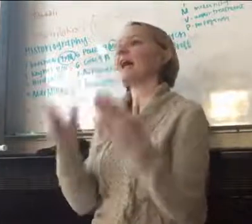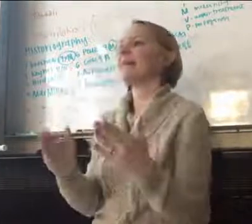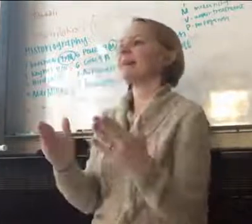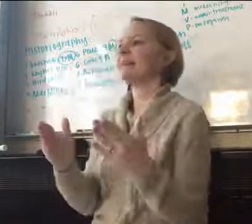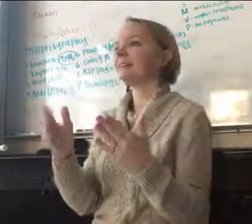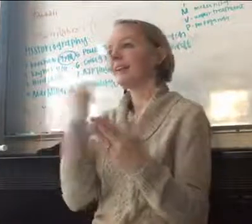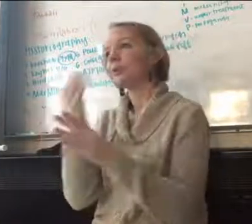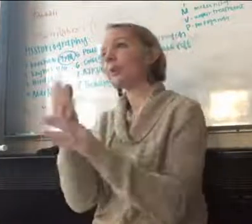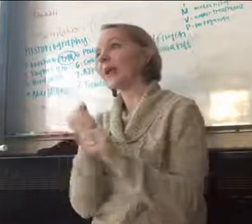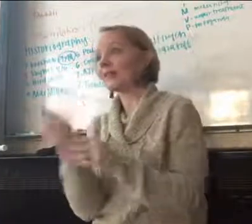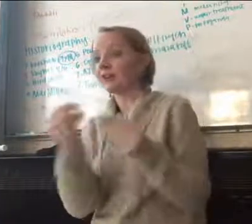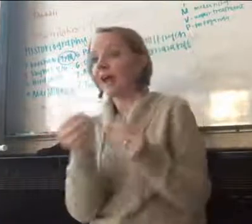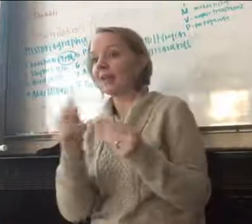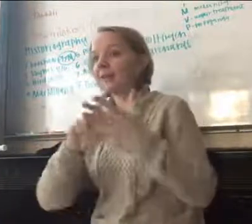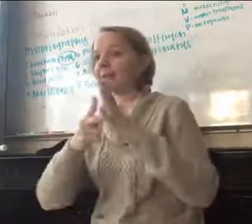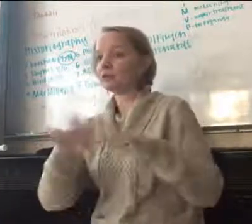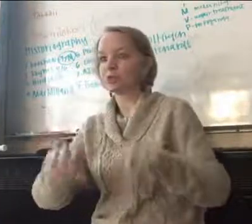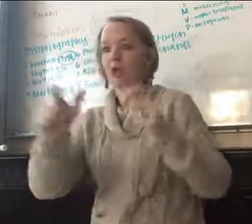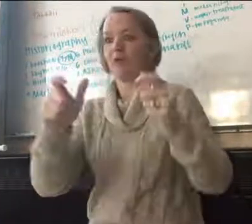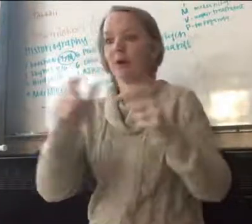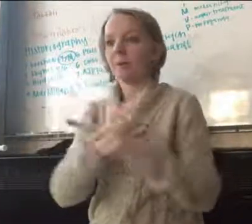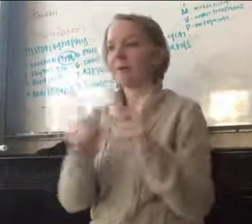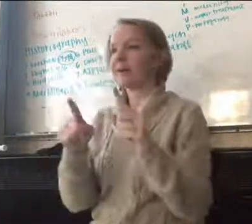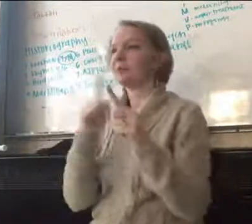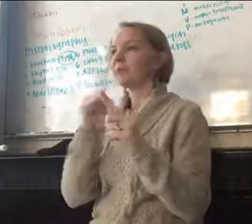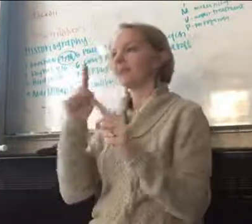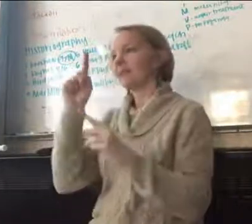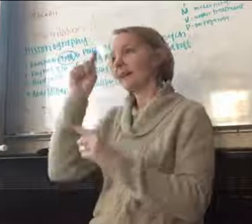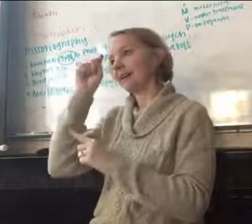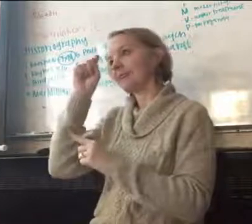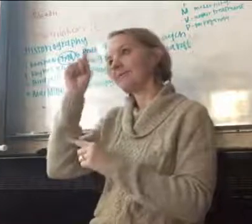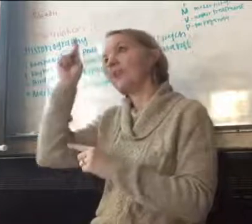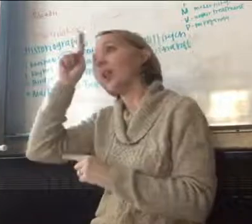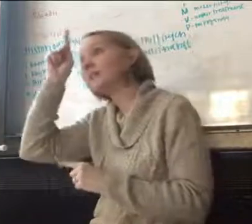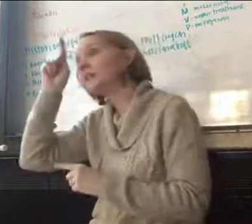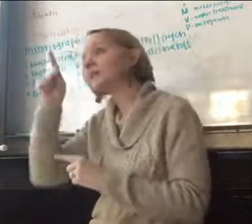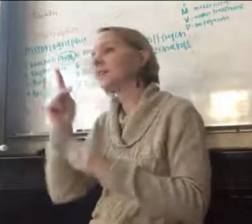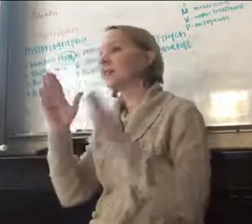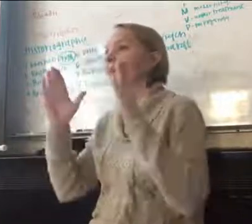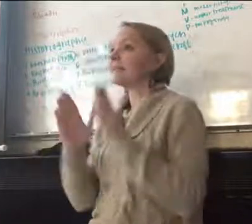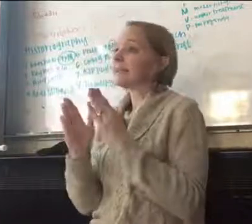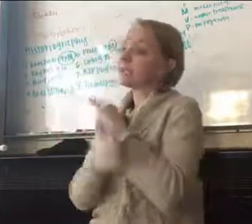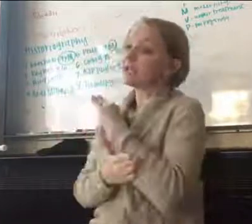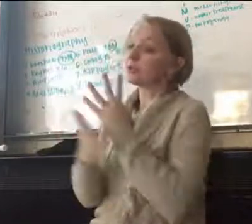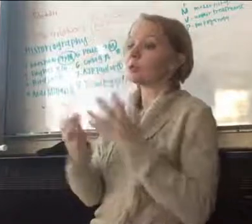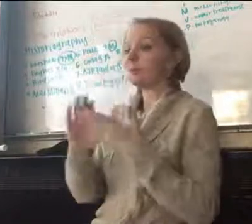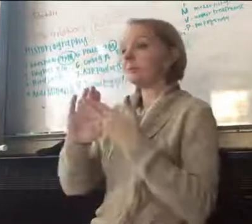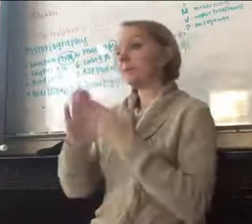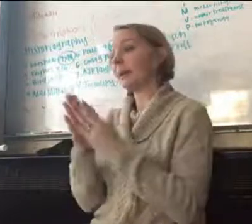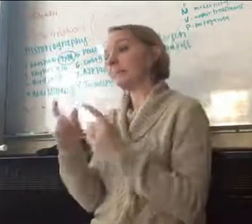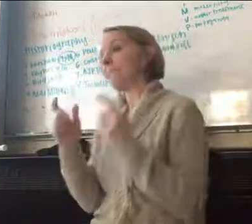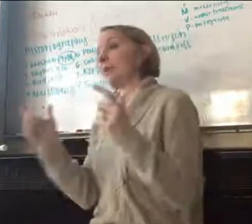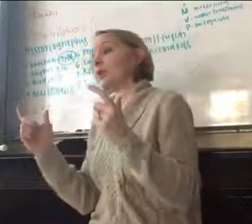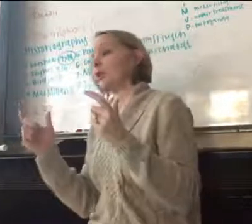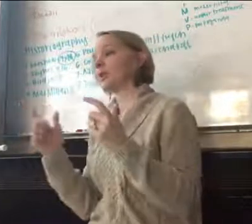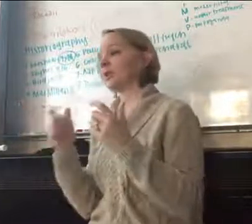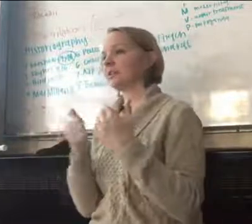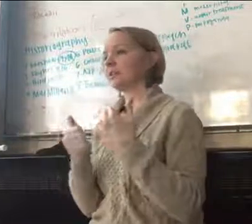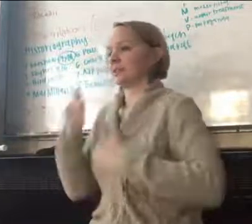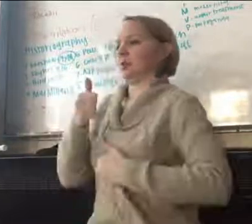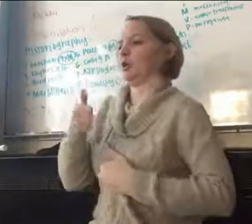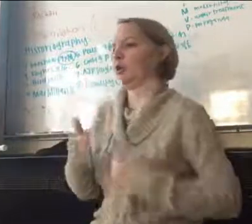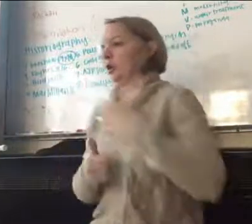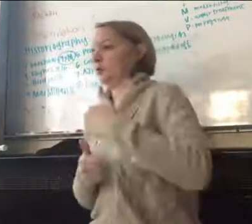them over. In terms of ideology, it's a lot of things. It's little countries wanting to become bigger countries. It's superiority over one